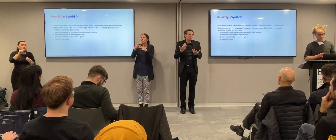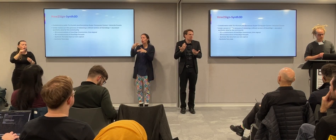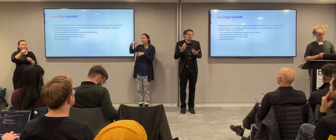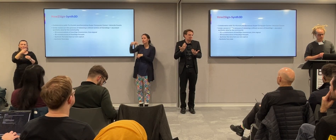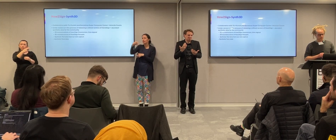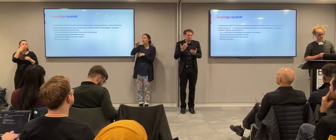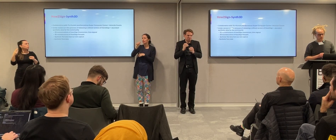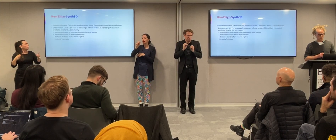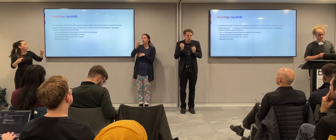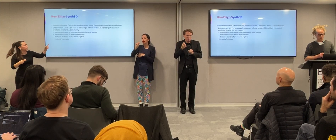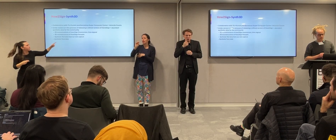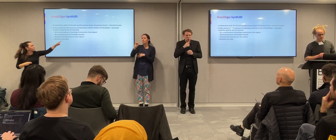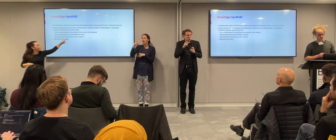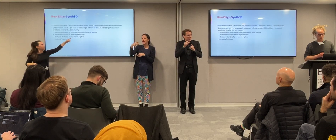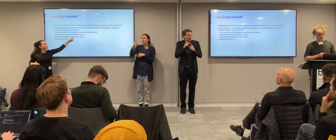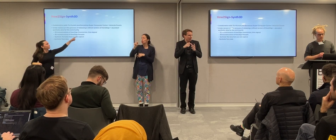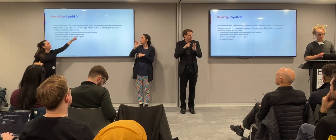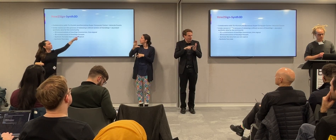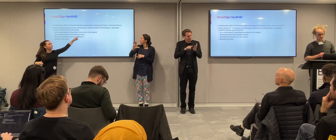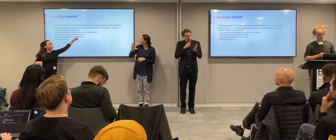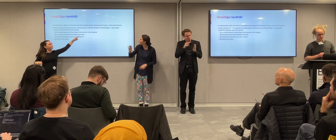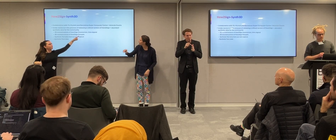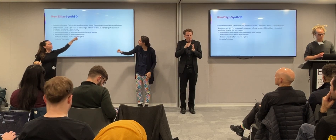panoptic subset of How to Sign.